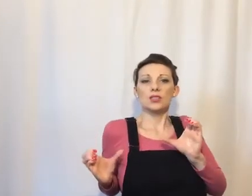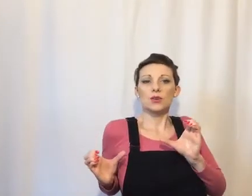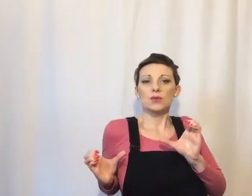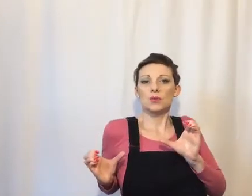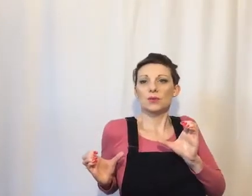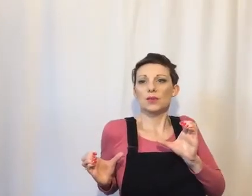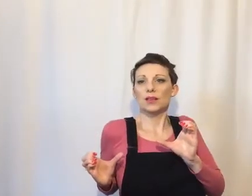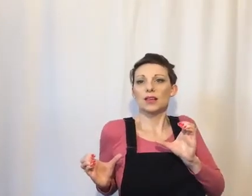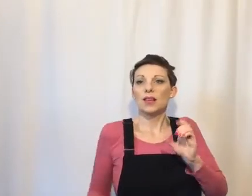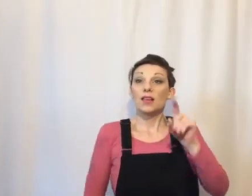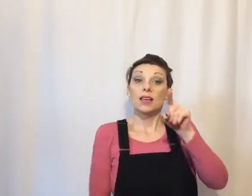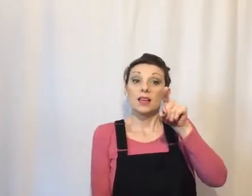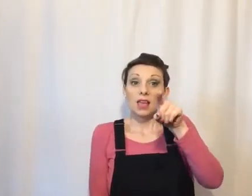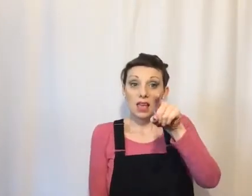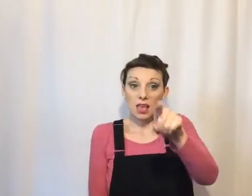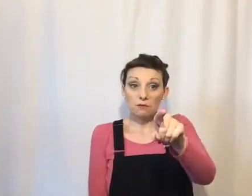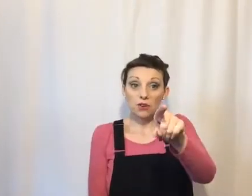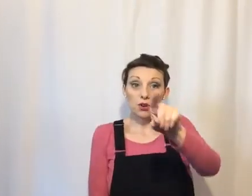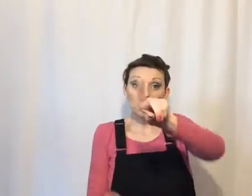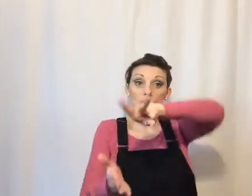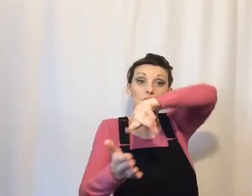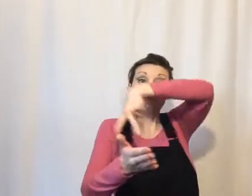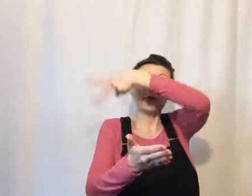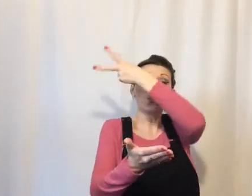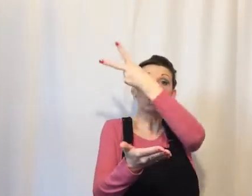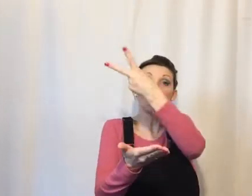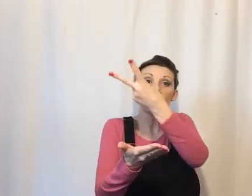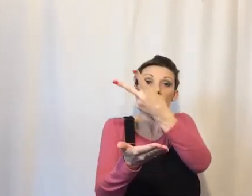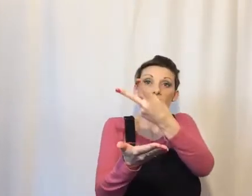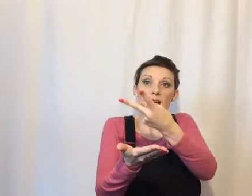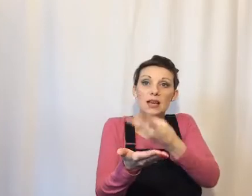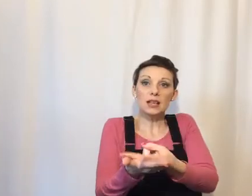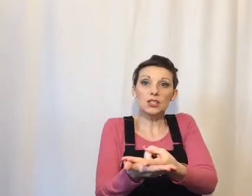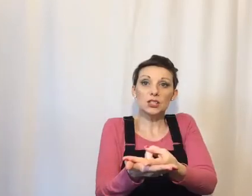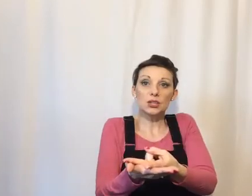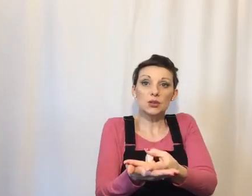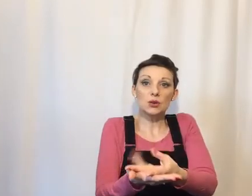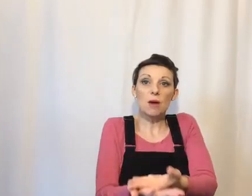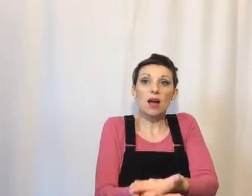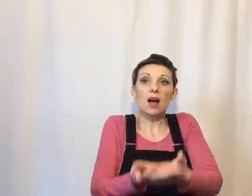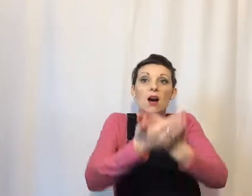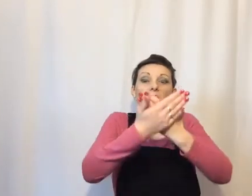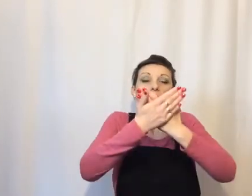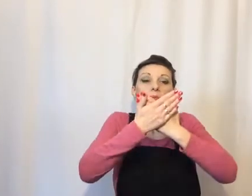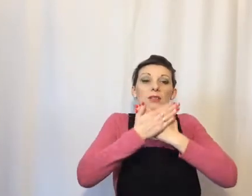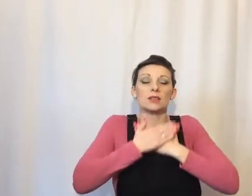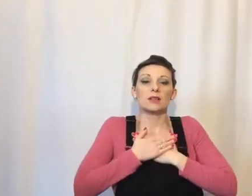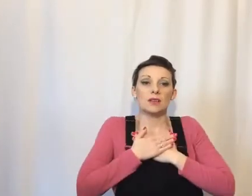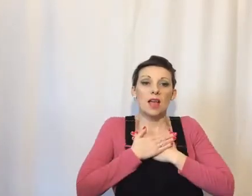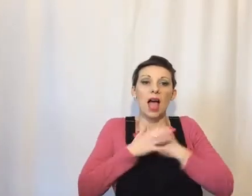two. If you should fall into my arms